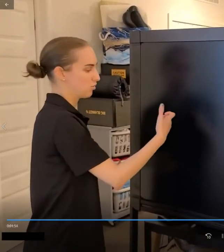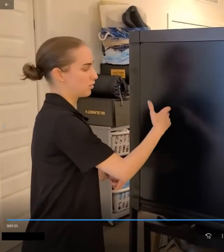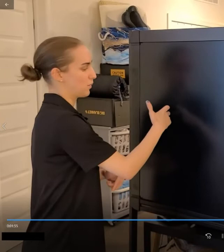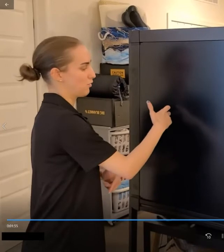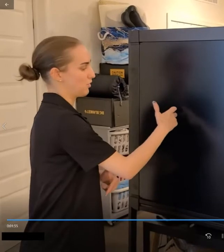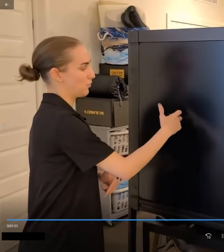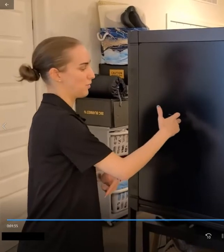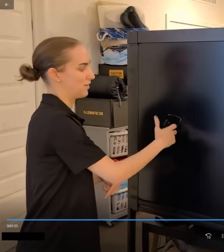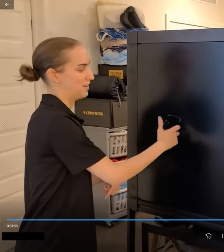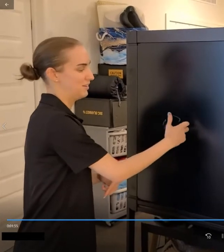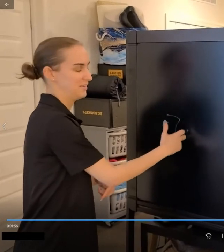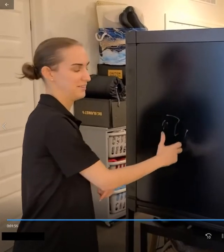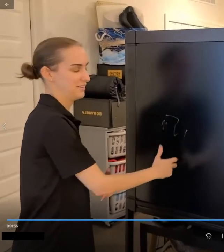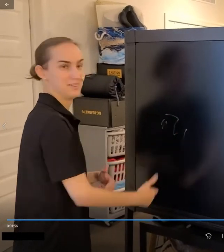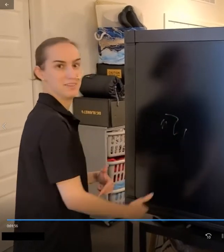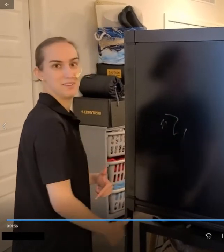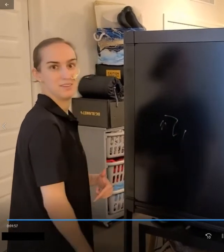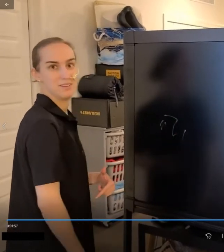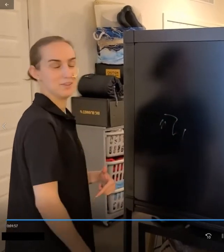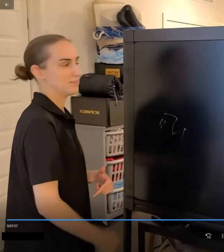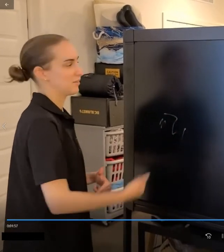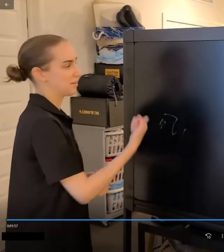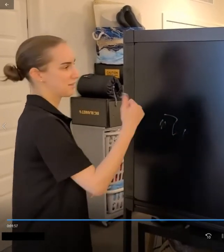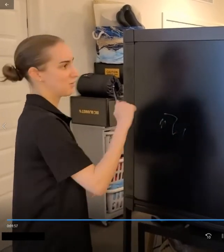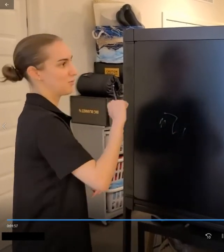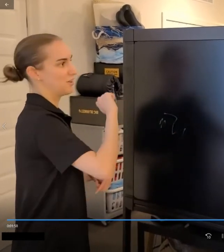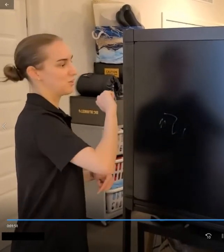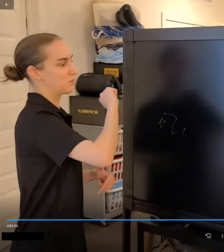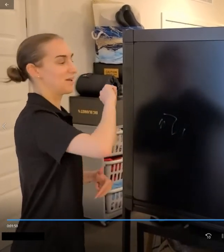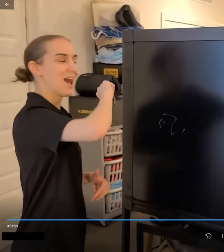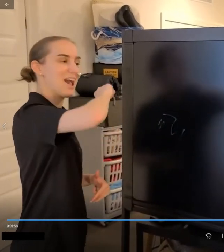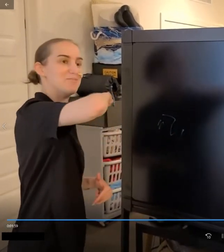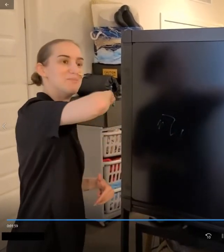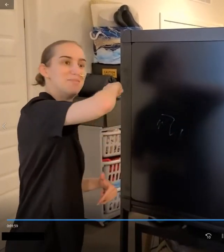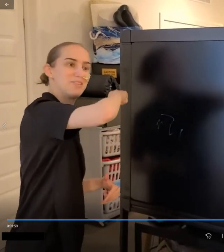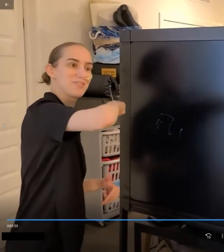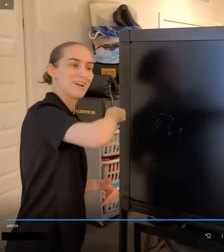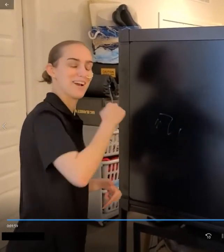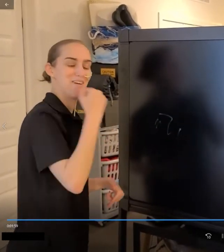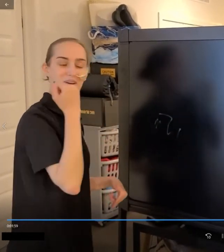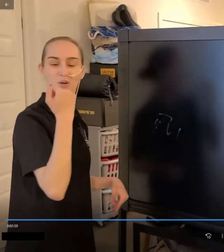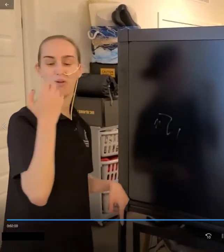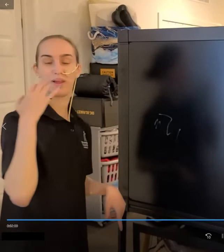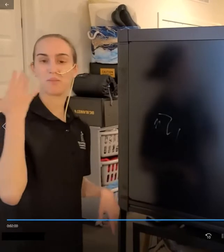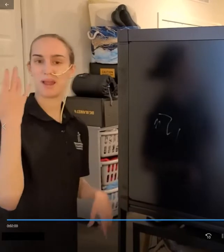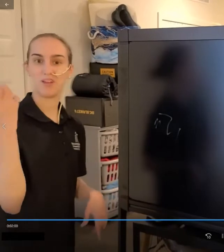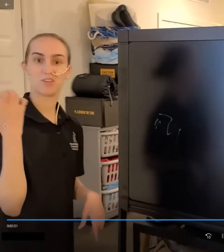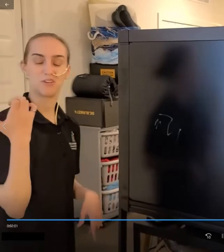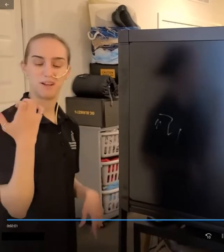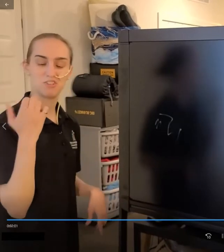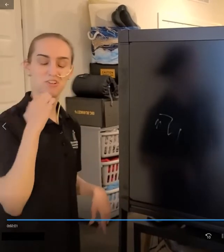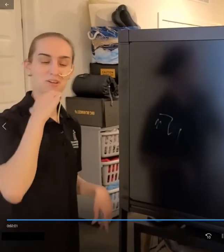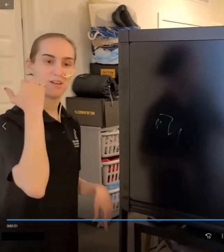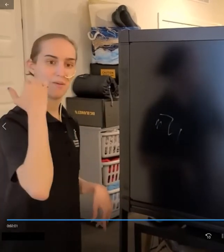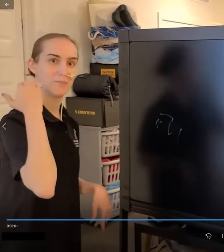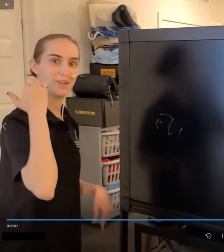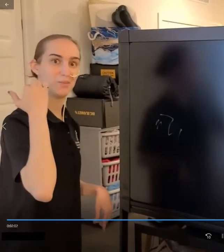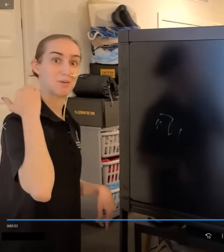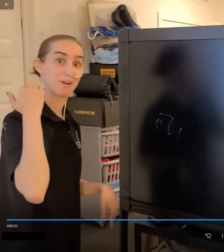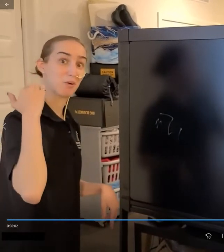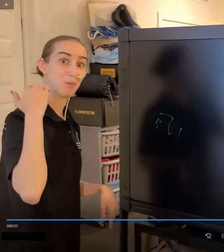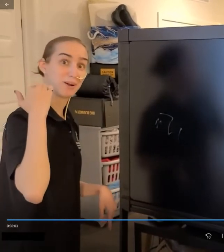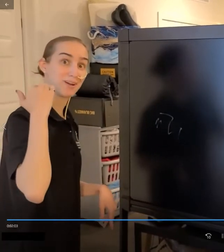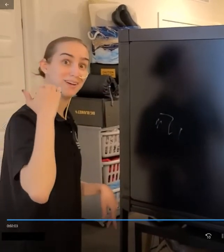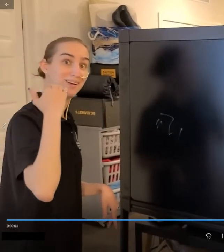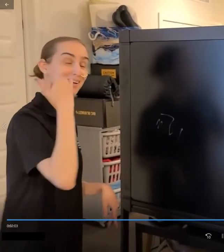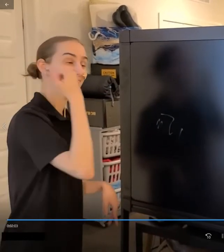can even use other parts of your body. Nice. So like there have been days where I'm like, I have my fist right now, or like my hands are clenched, but I know